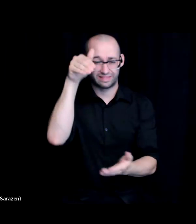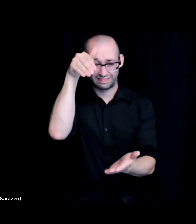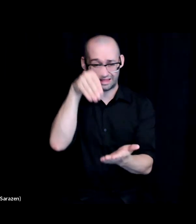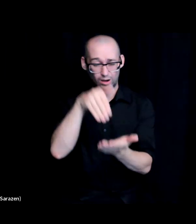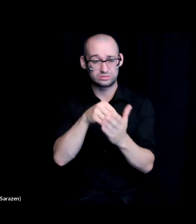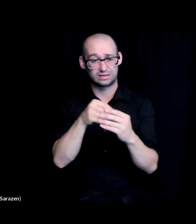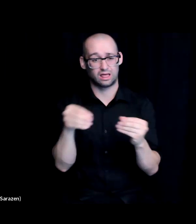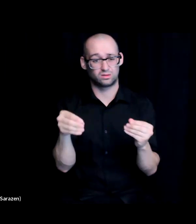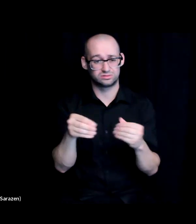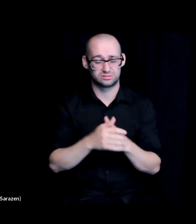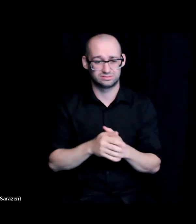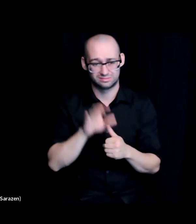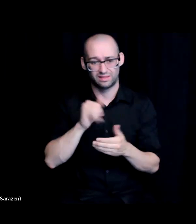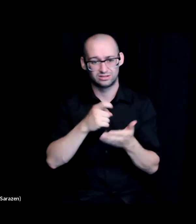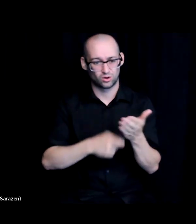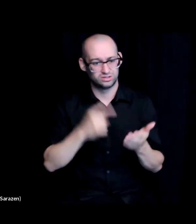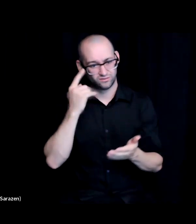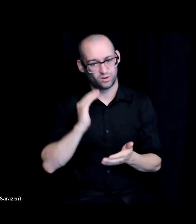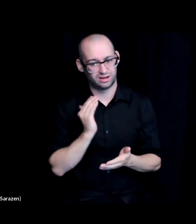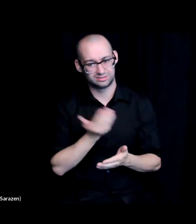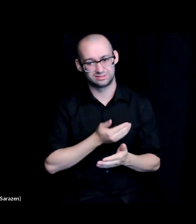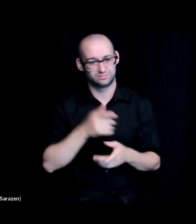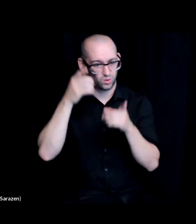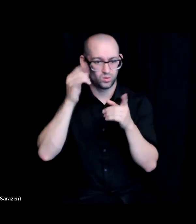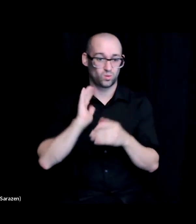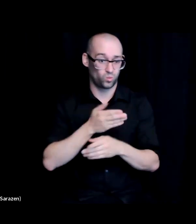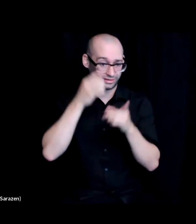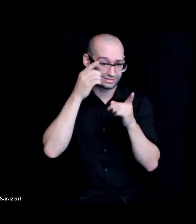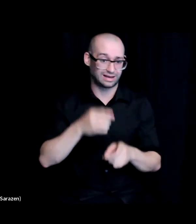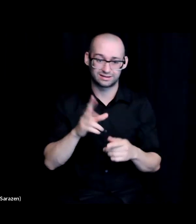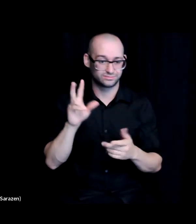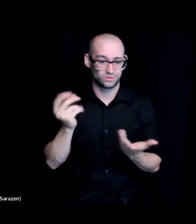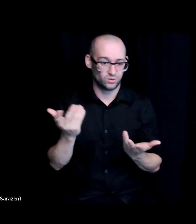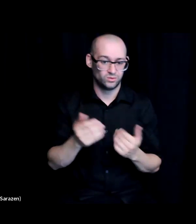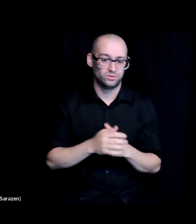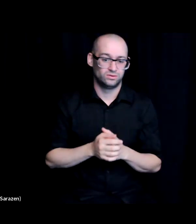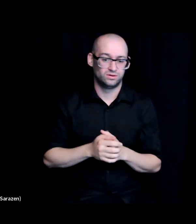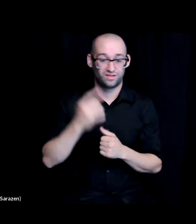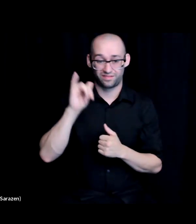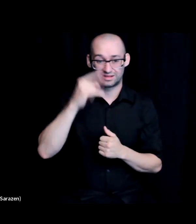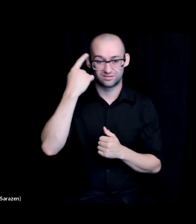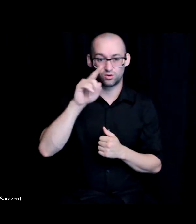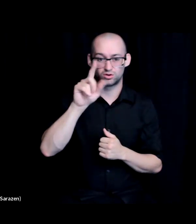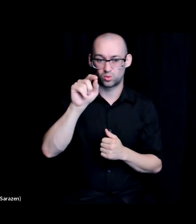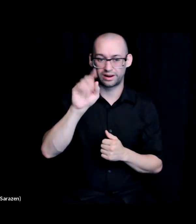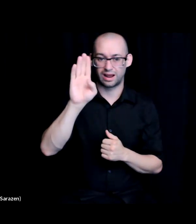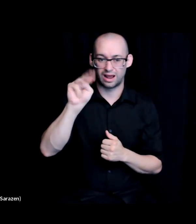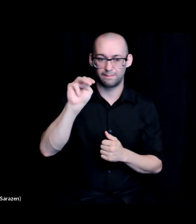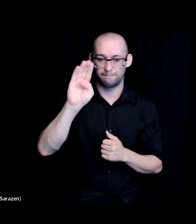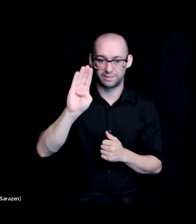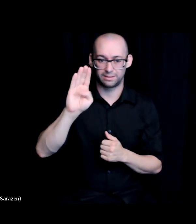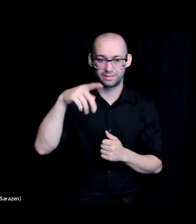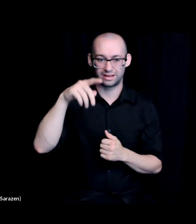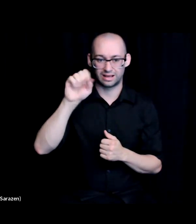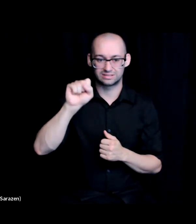$750,000, which we decided against doing. And that was for 20 megabits up and